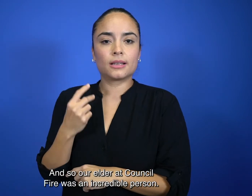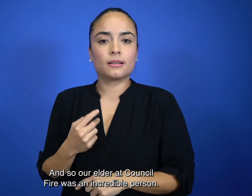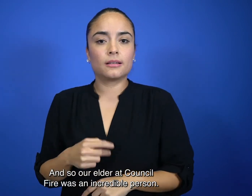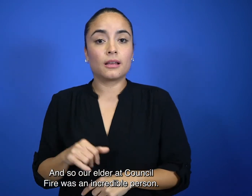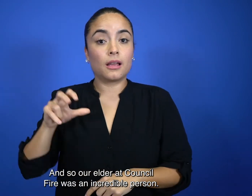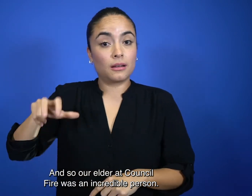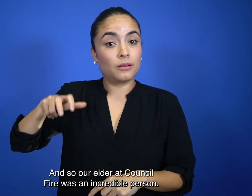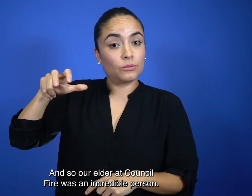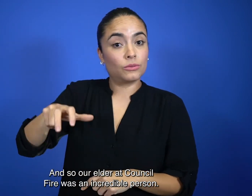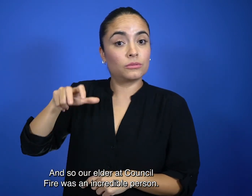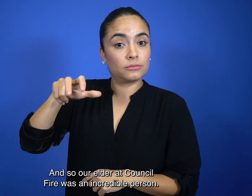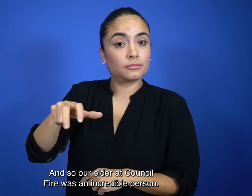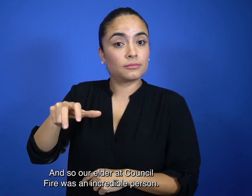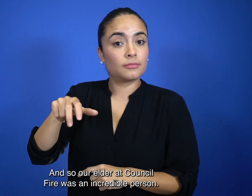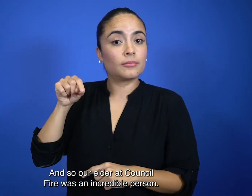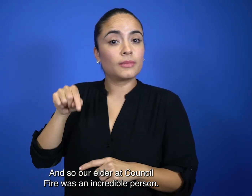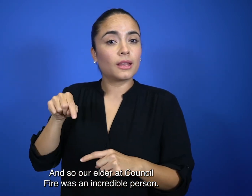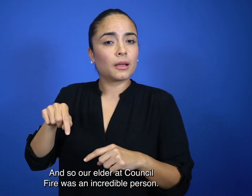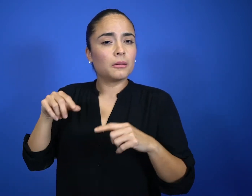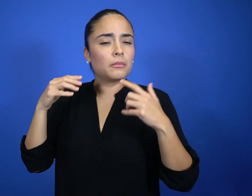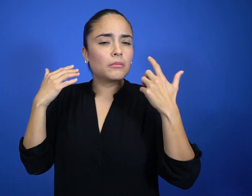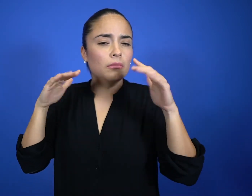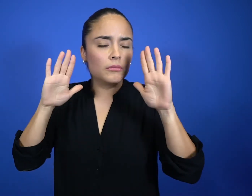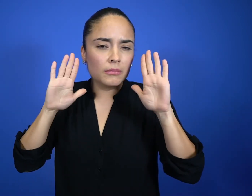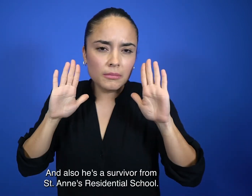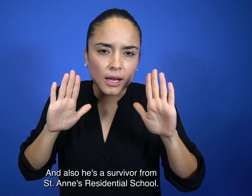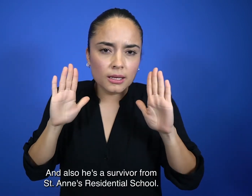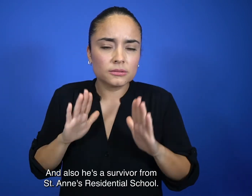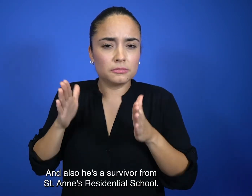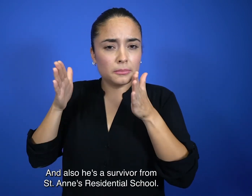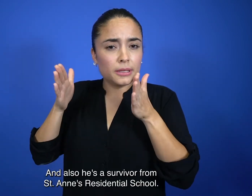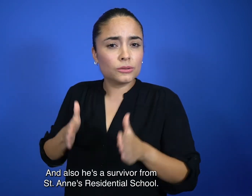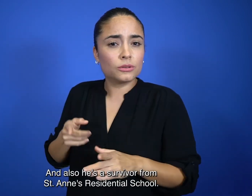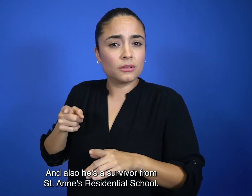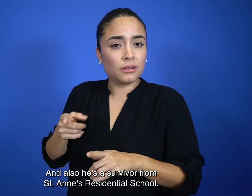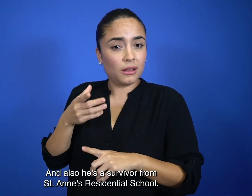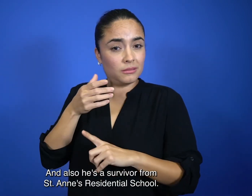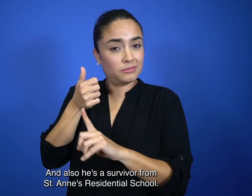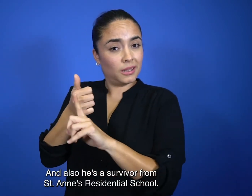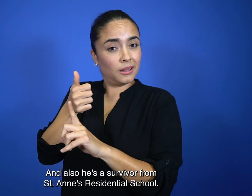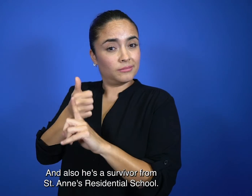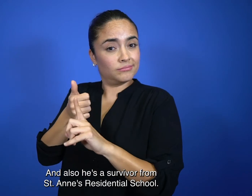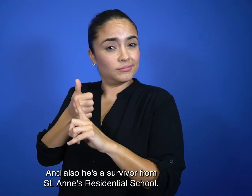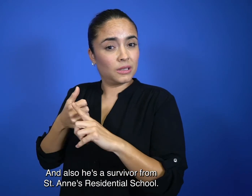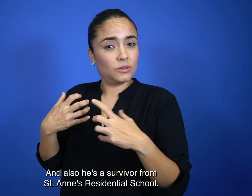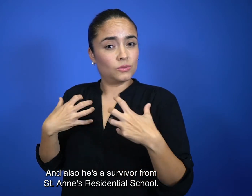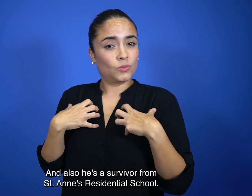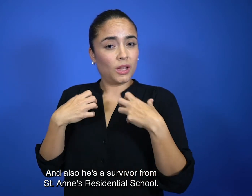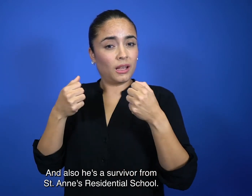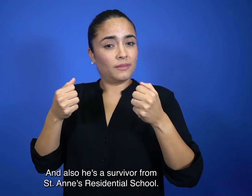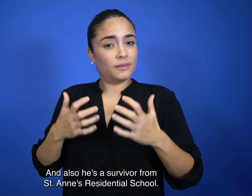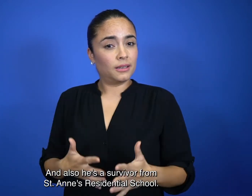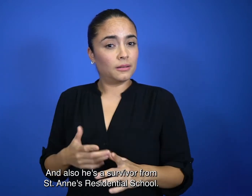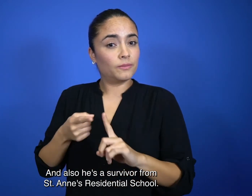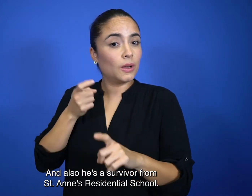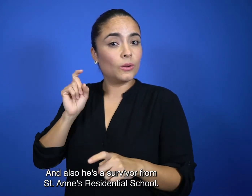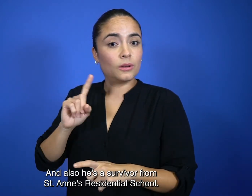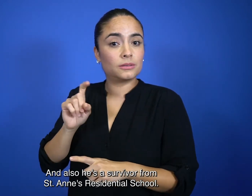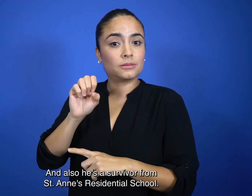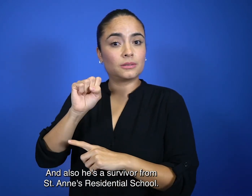Council Fire, who is an incredible person, and also he's a survivor from St. Anne's Residential School. His